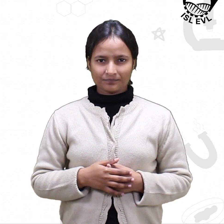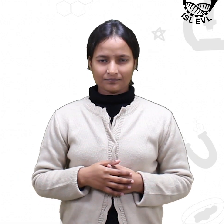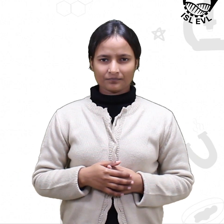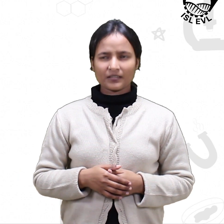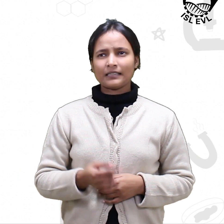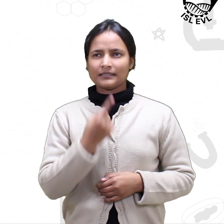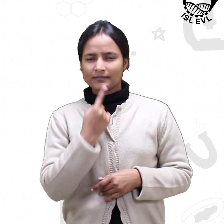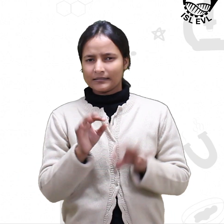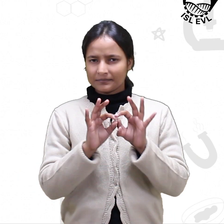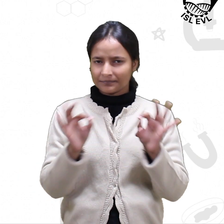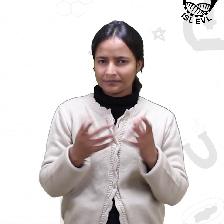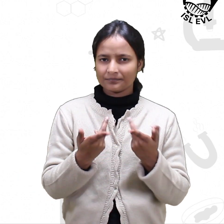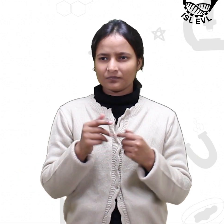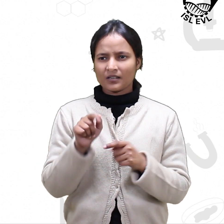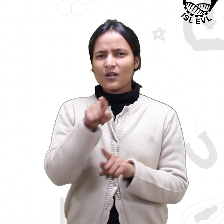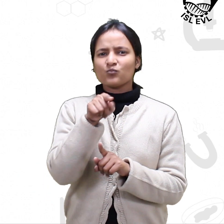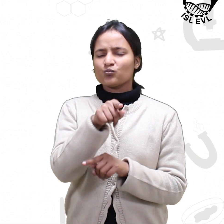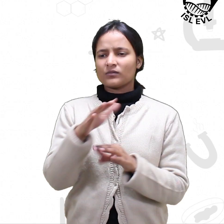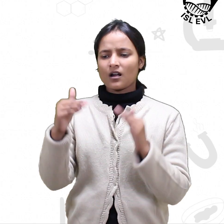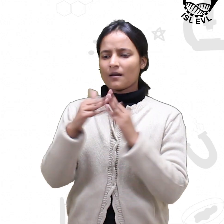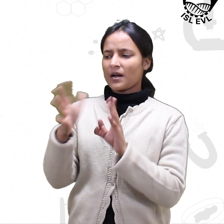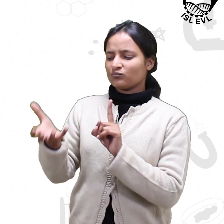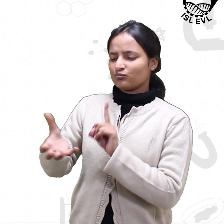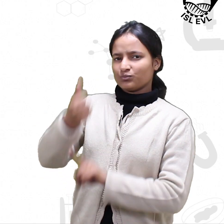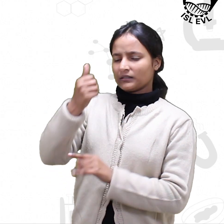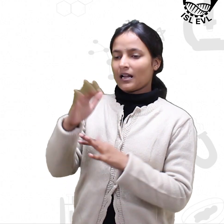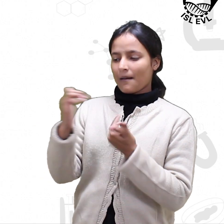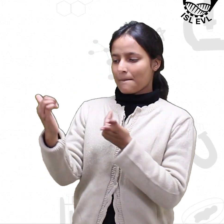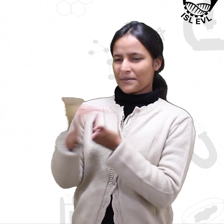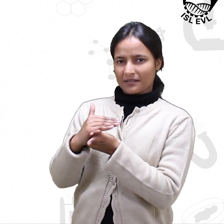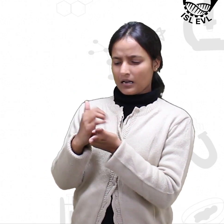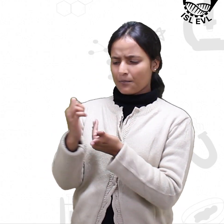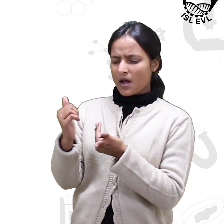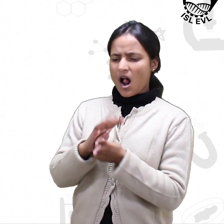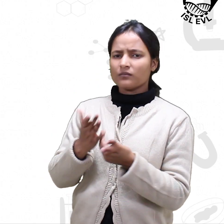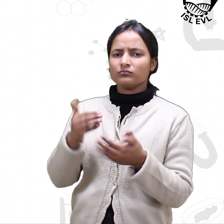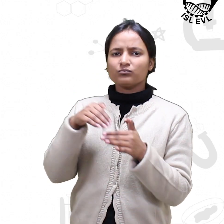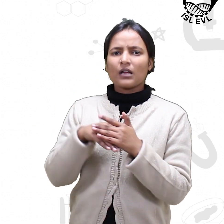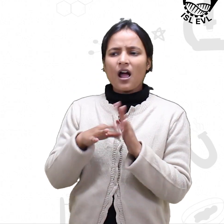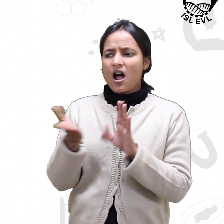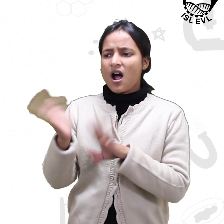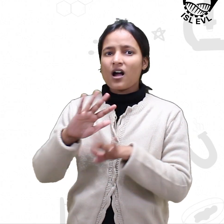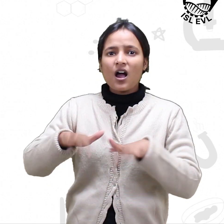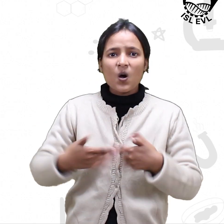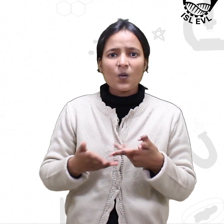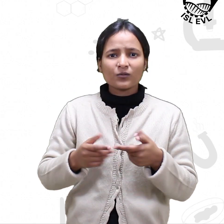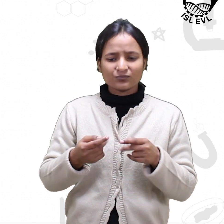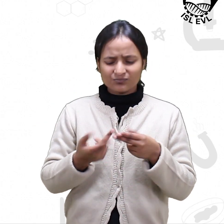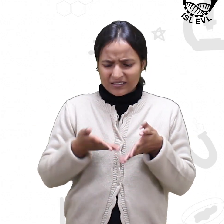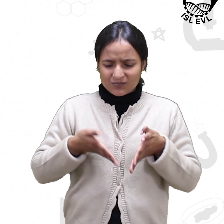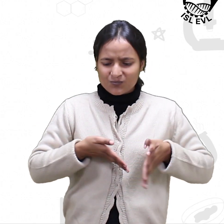let's say when you want to get a parcel from another city to your house, the parcel first crosses the